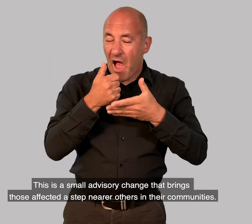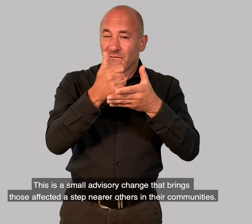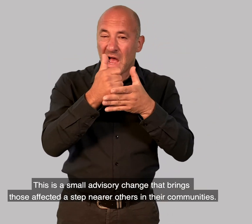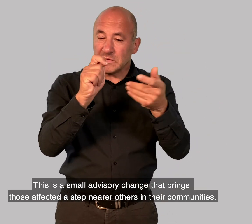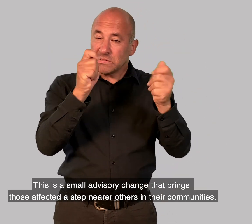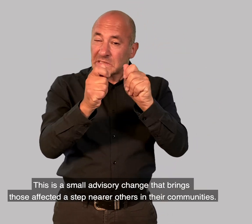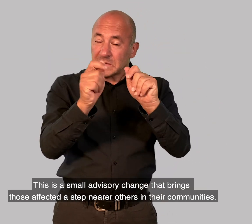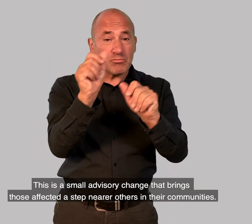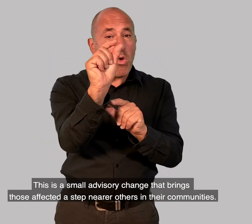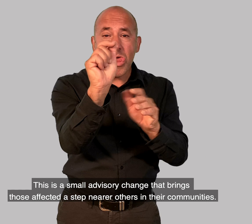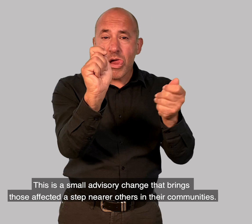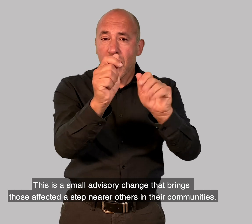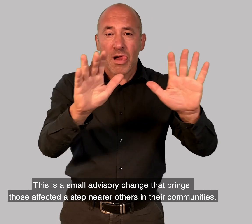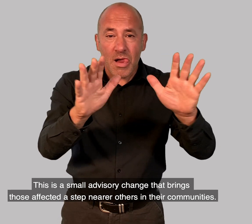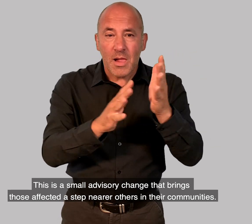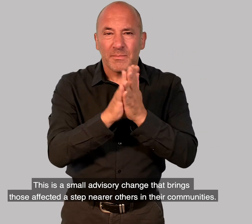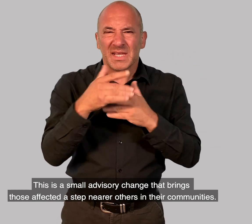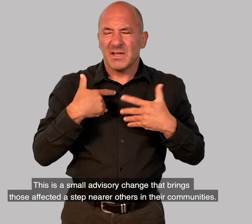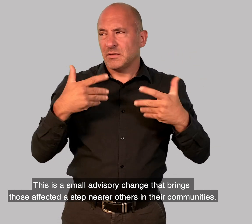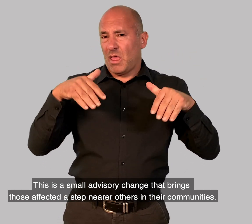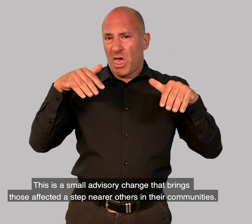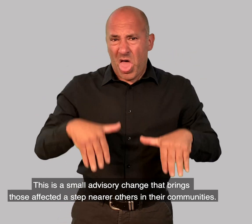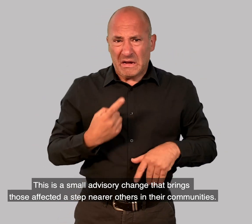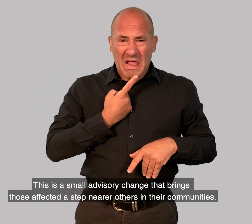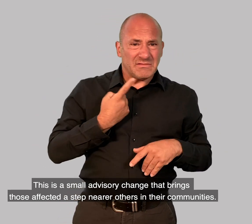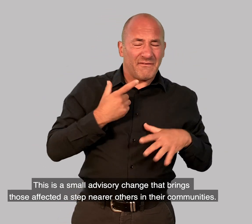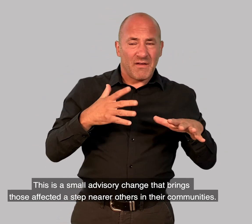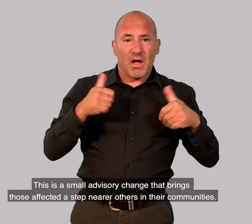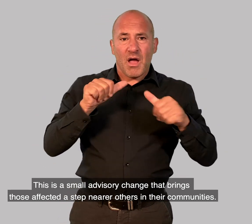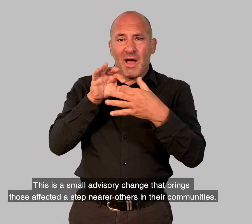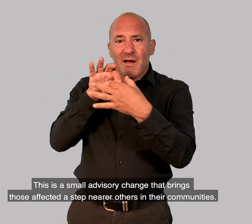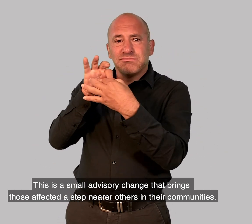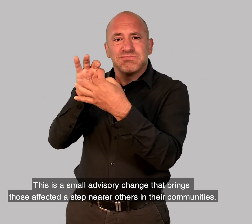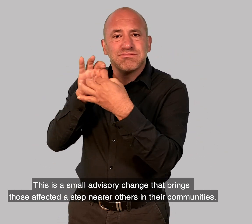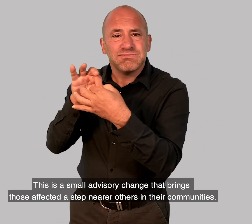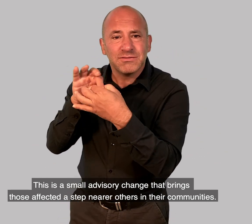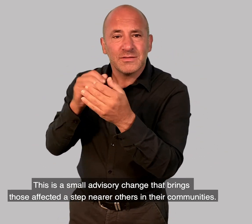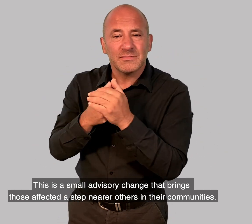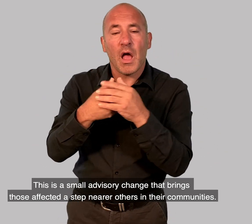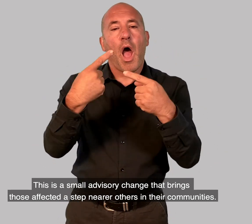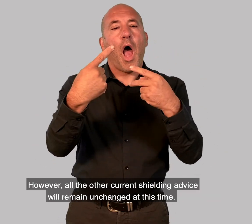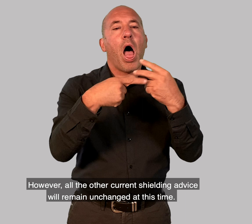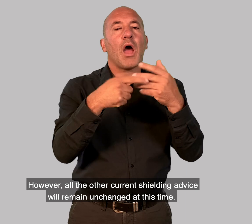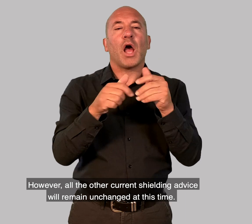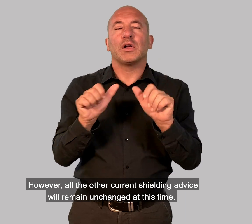This is a small advisory change that brings those affected a step nearer others in their